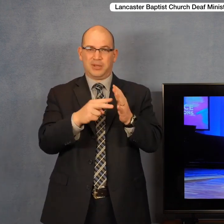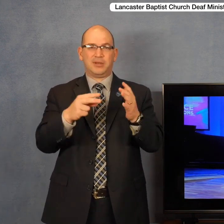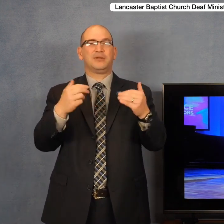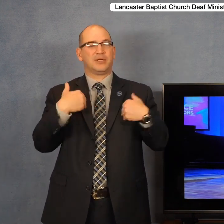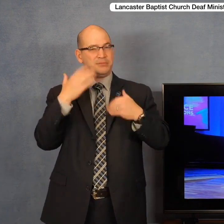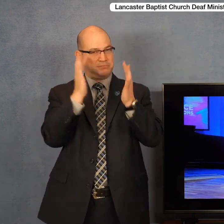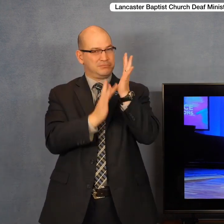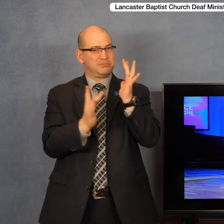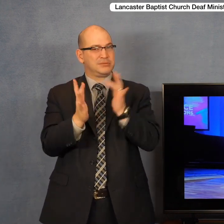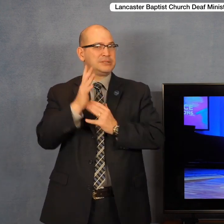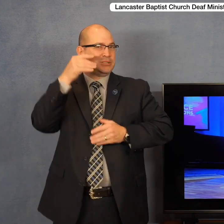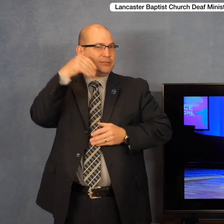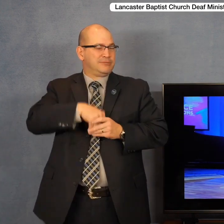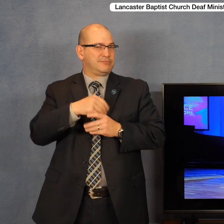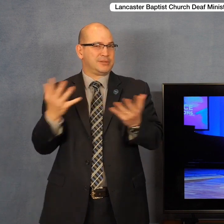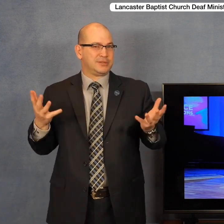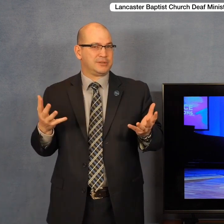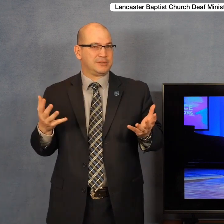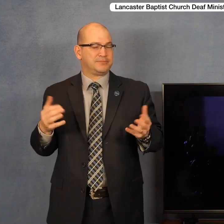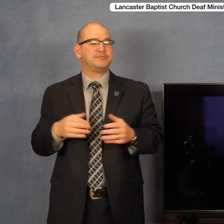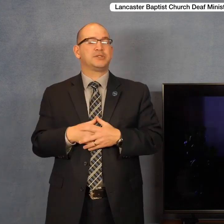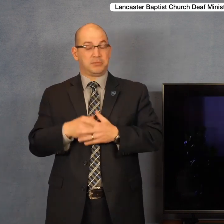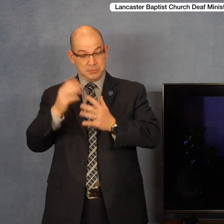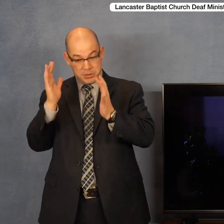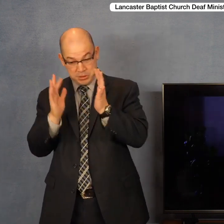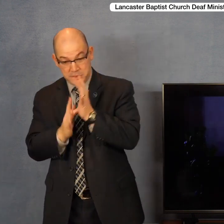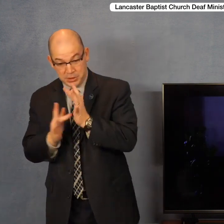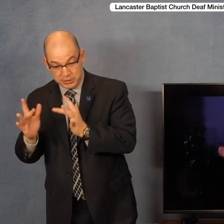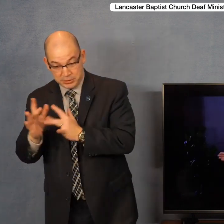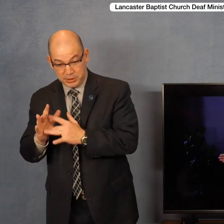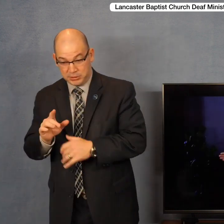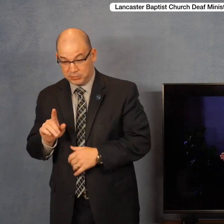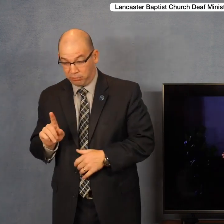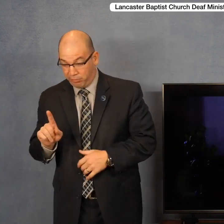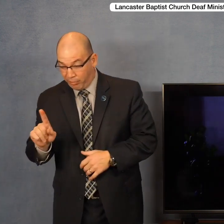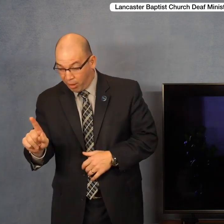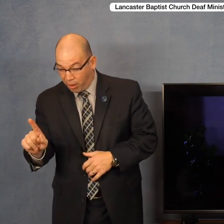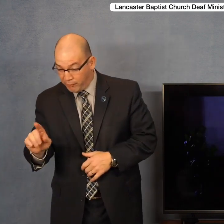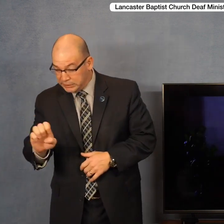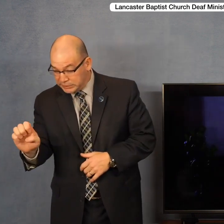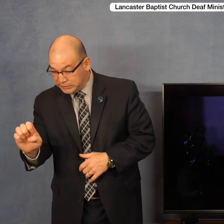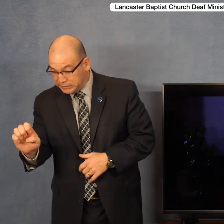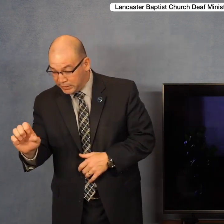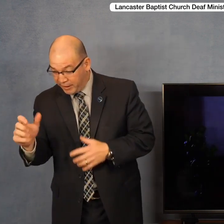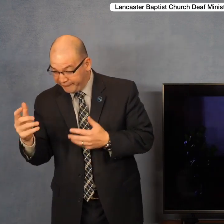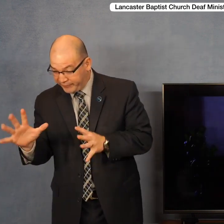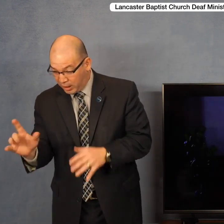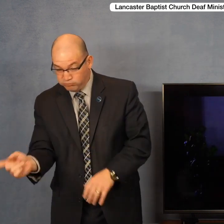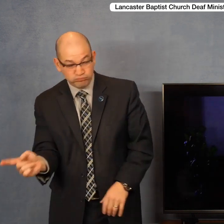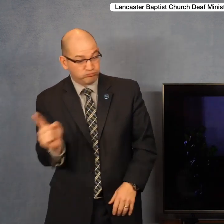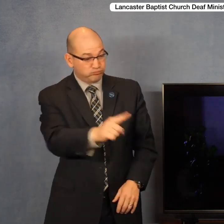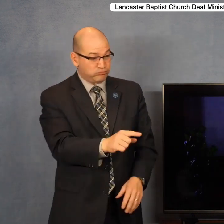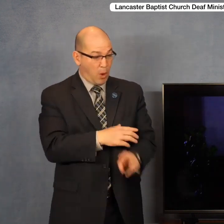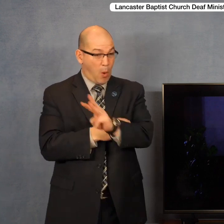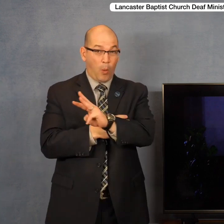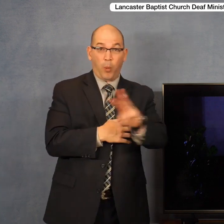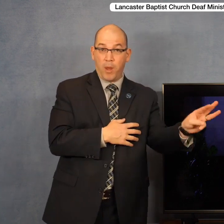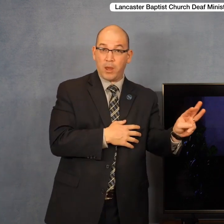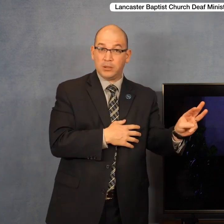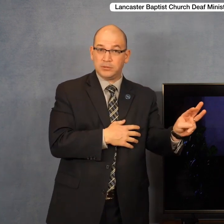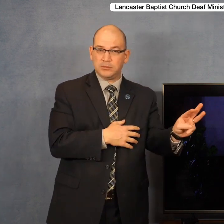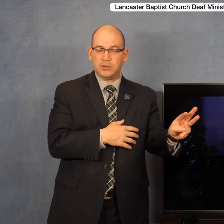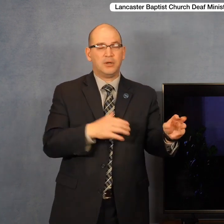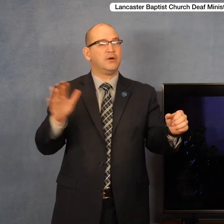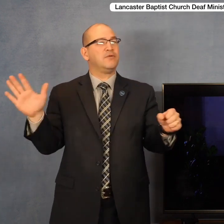so we see that Jesus comes from Capernaum. He comes to the other side of the Sea of Galilee. Oh, he's a loving God.